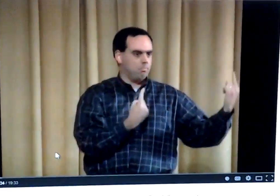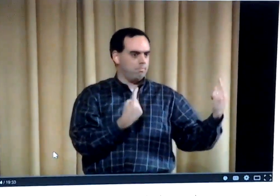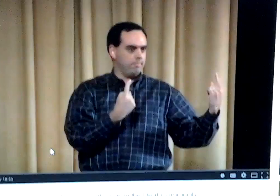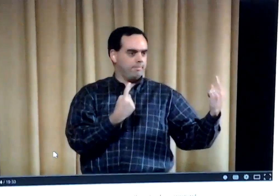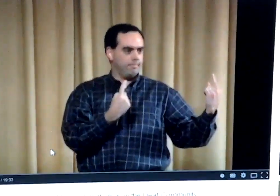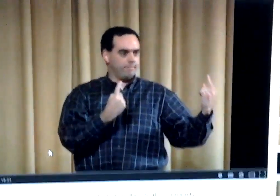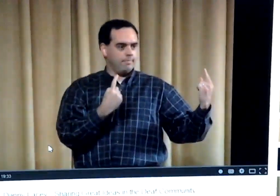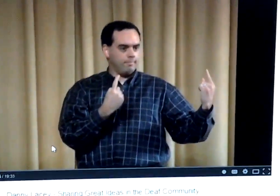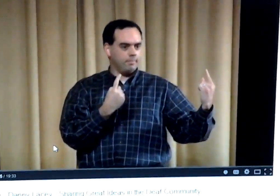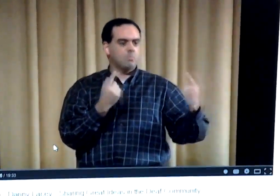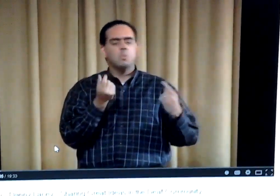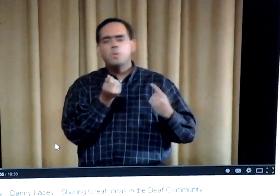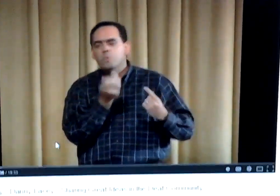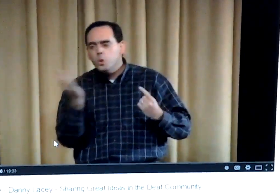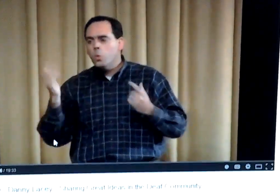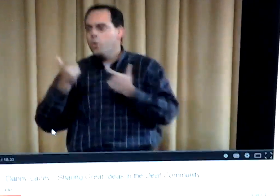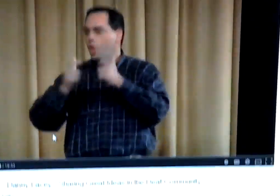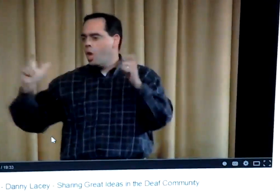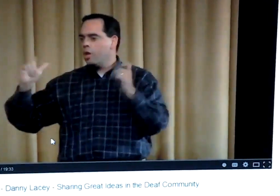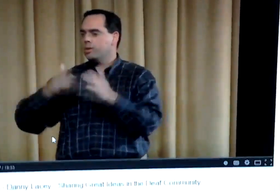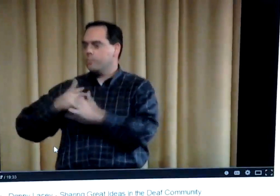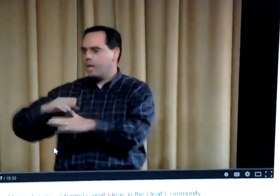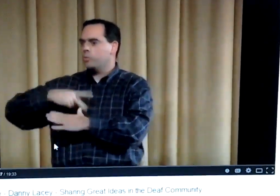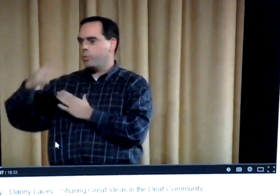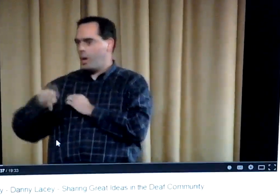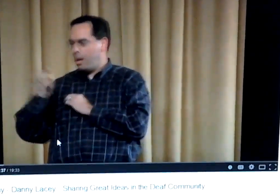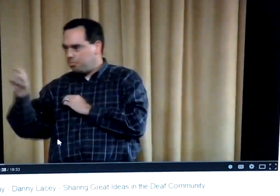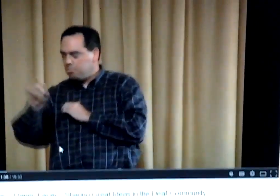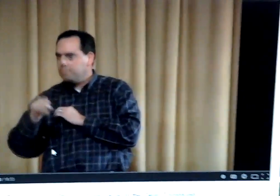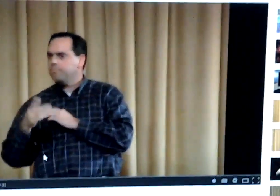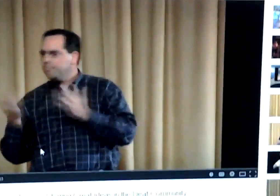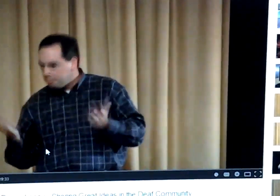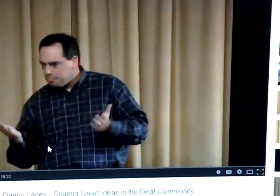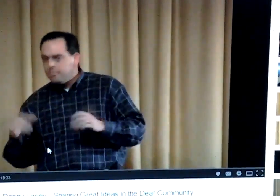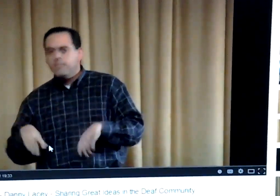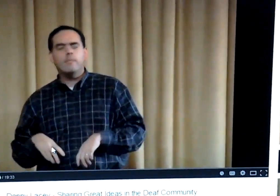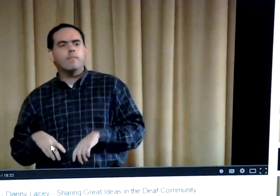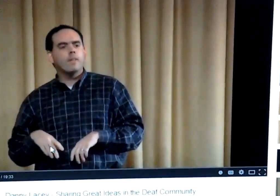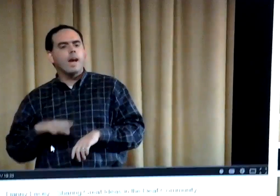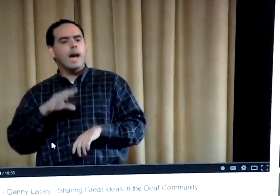And there was a tendency to have one deaf kid here, one deaf kid there.